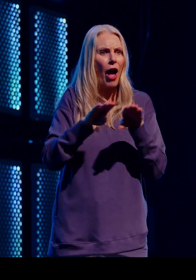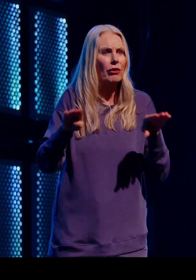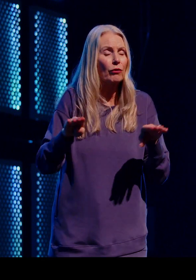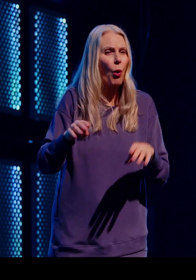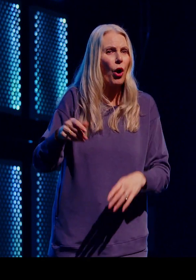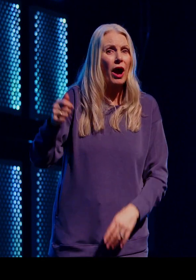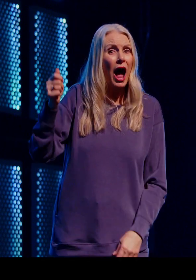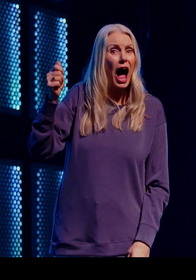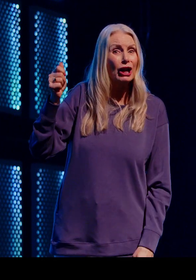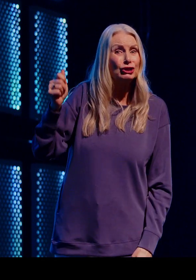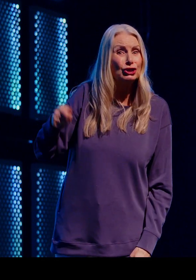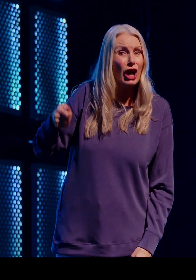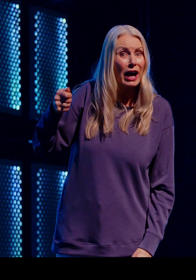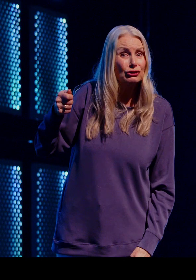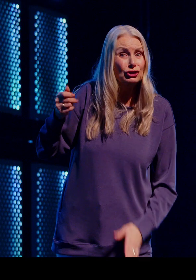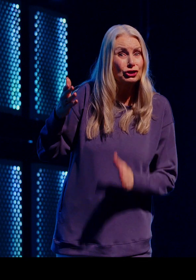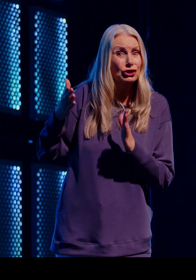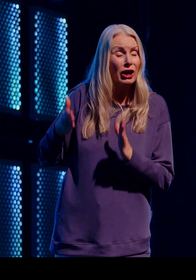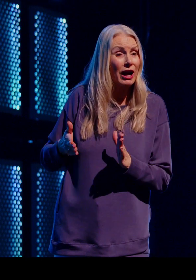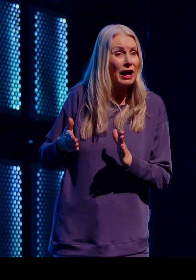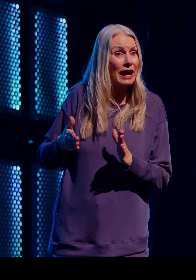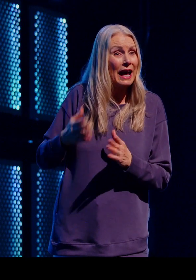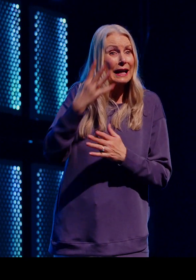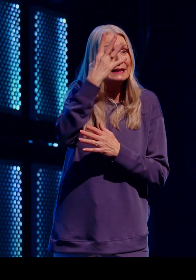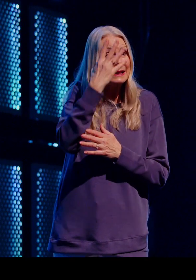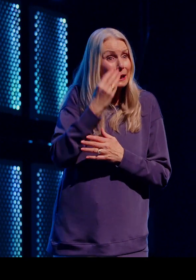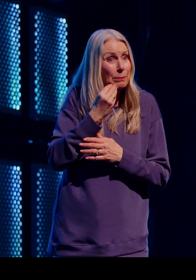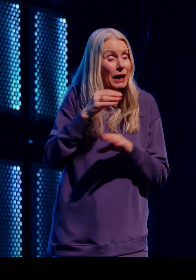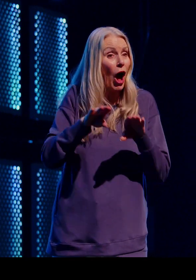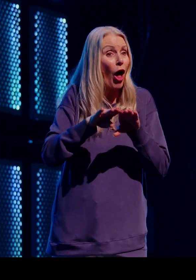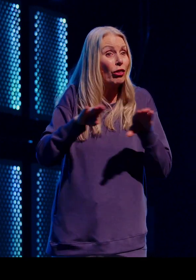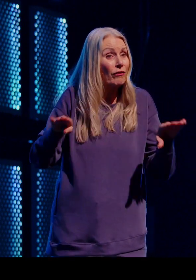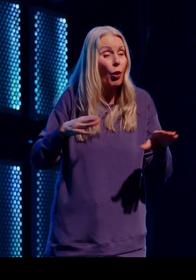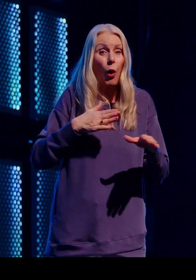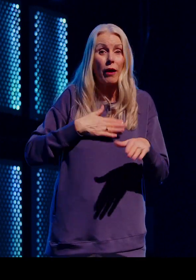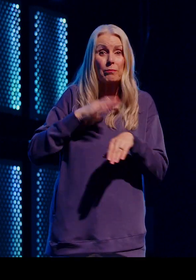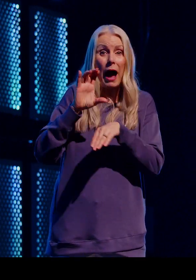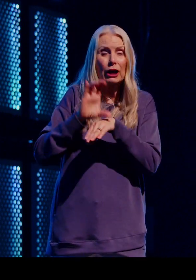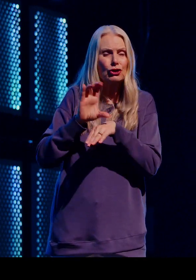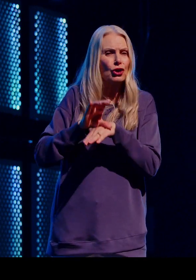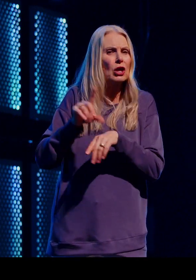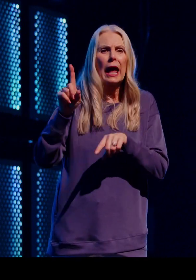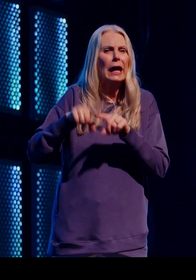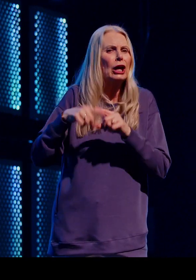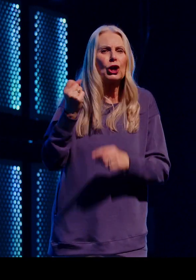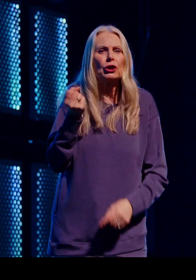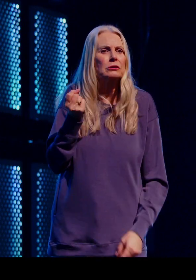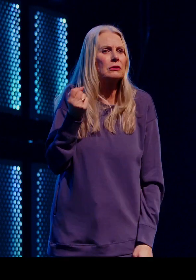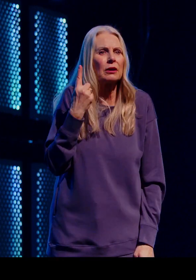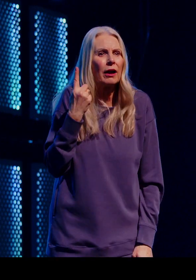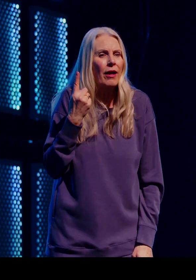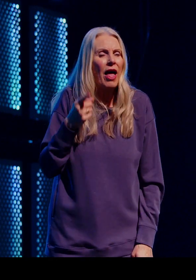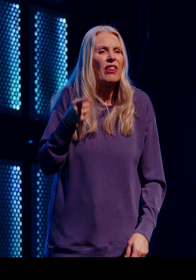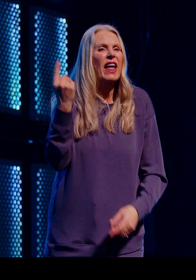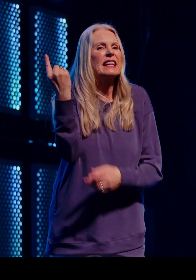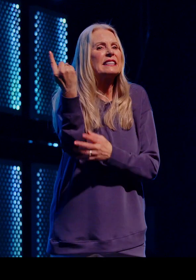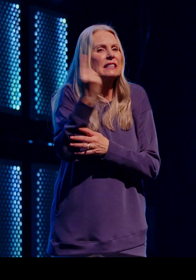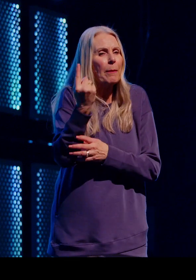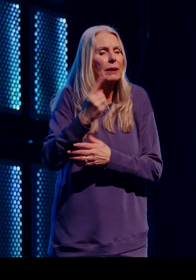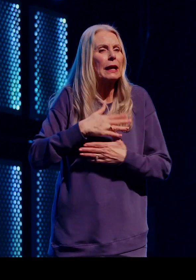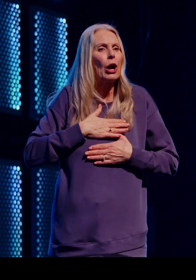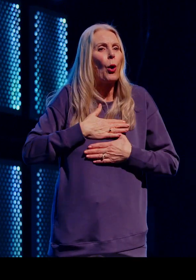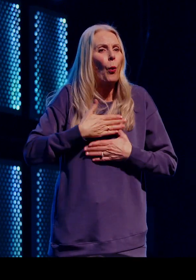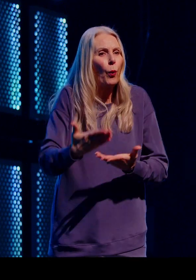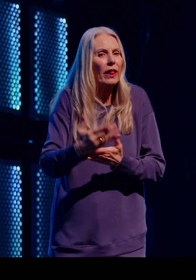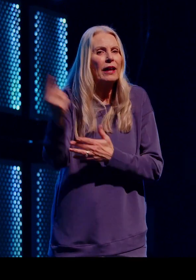judge. The floor of my church. And it just couldn't get his head around the fact that somebody would be willing to